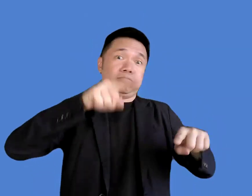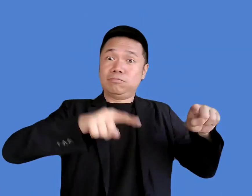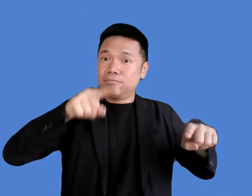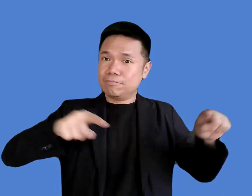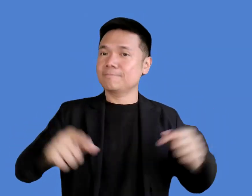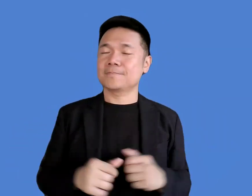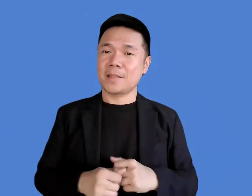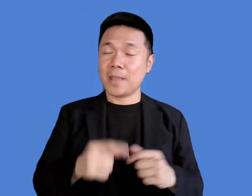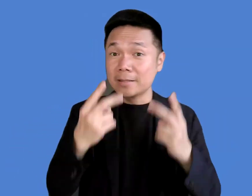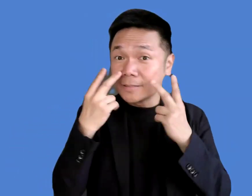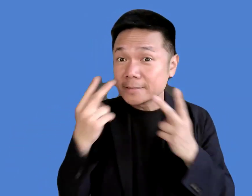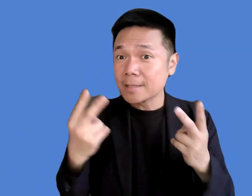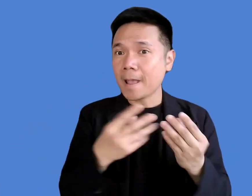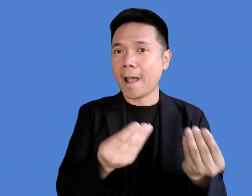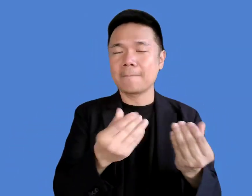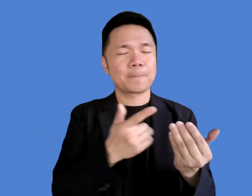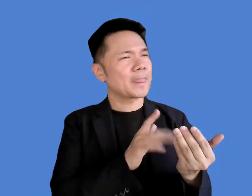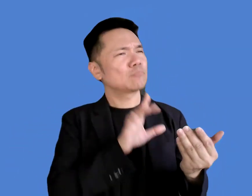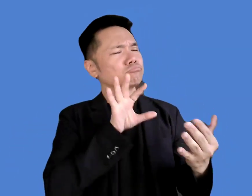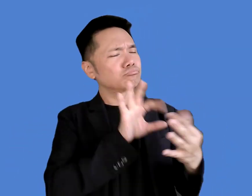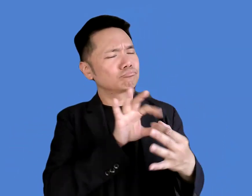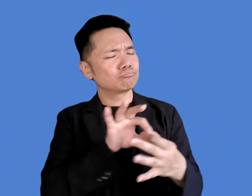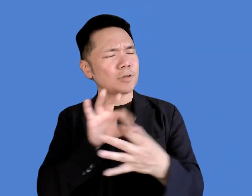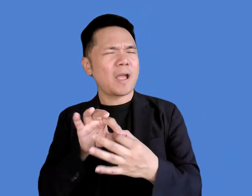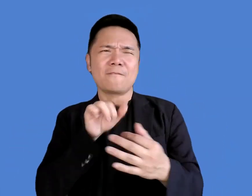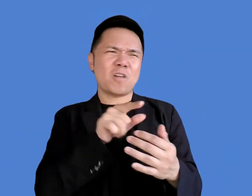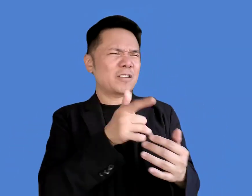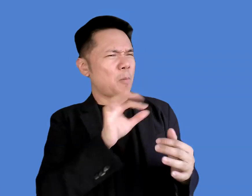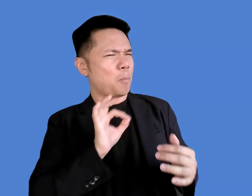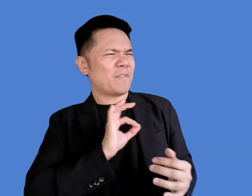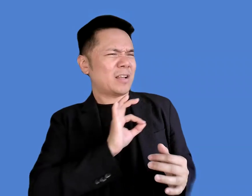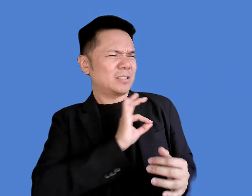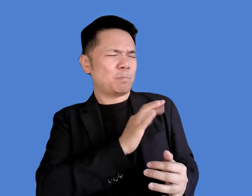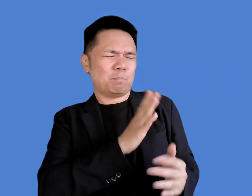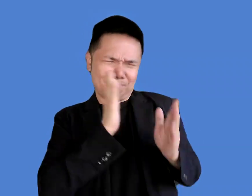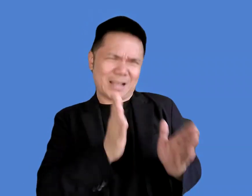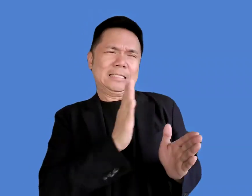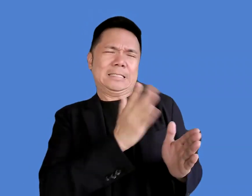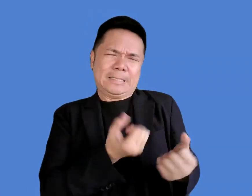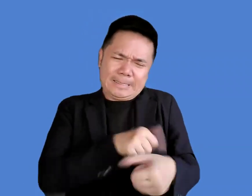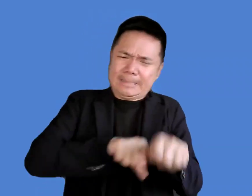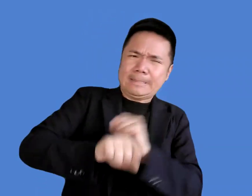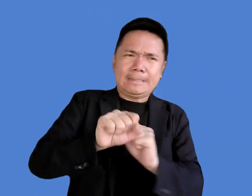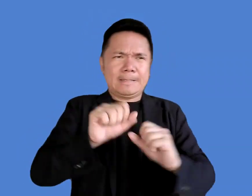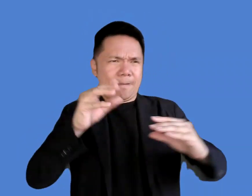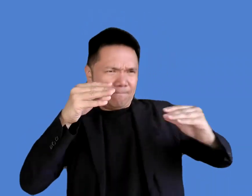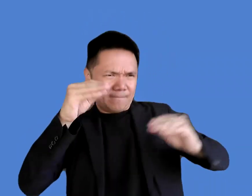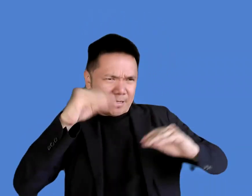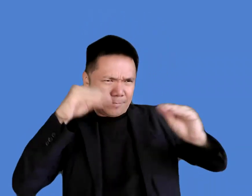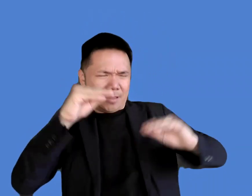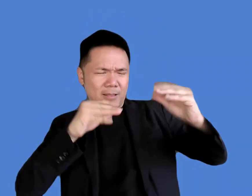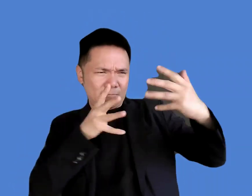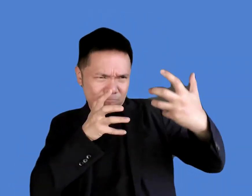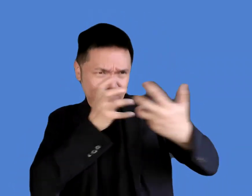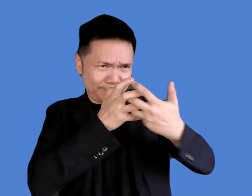those capabilities that are inbuilt and that the private sector has to be agile, to move quickly, to turn new things around, that we